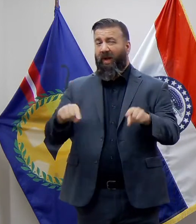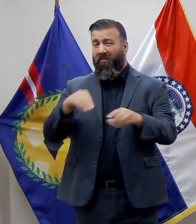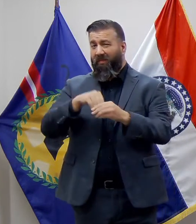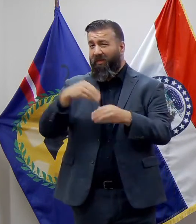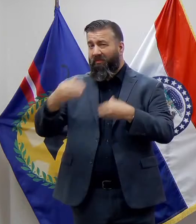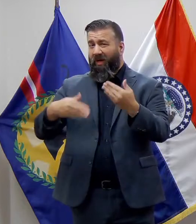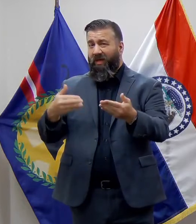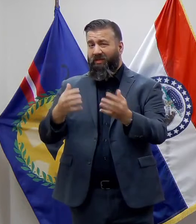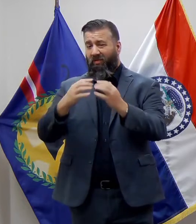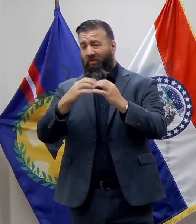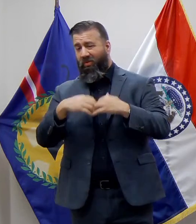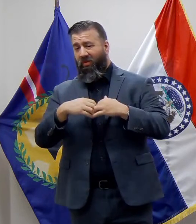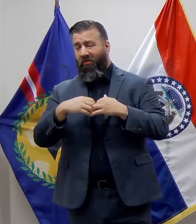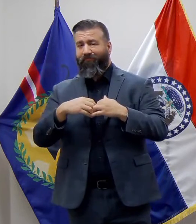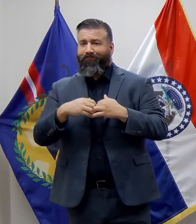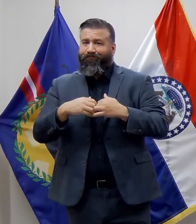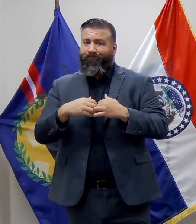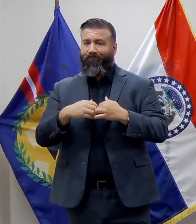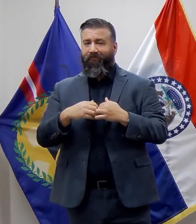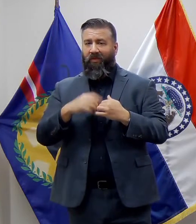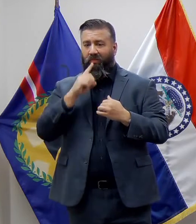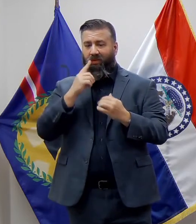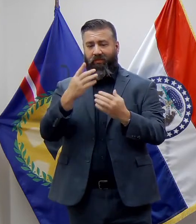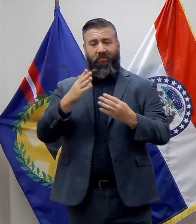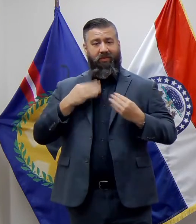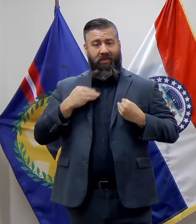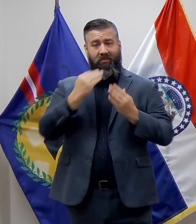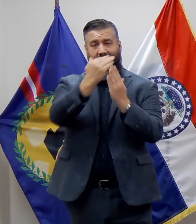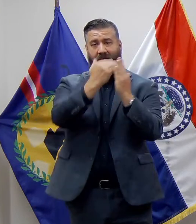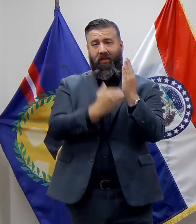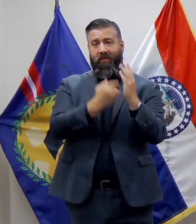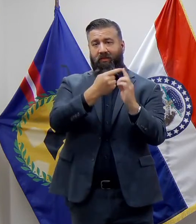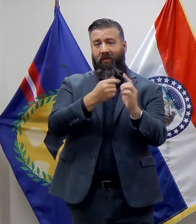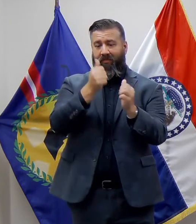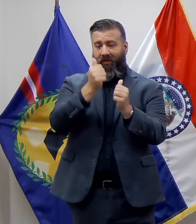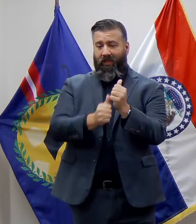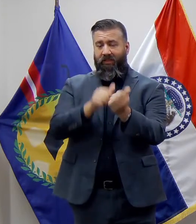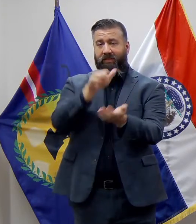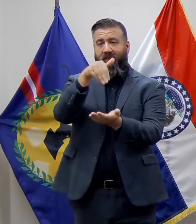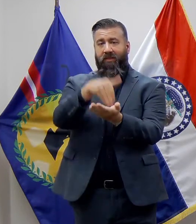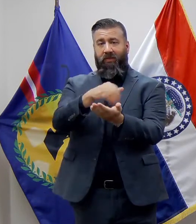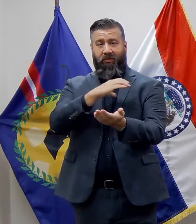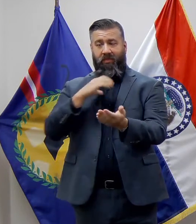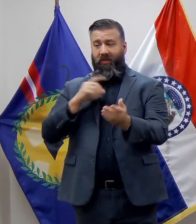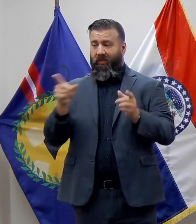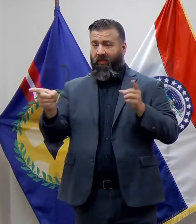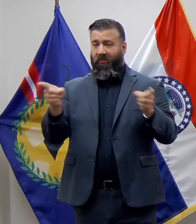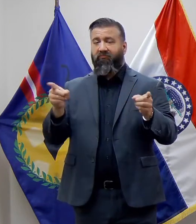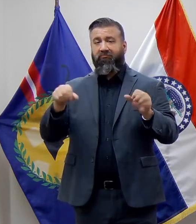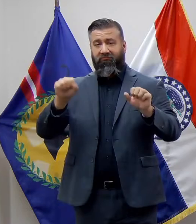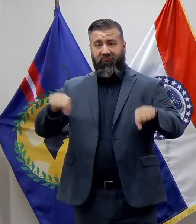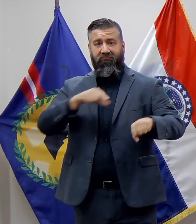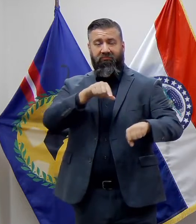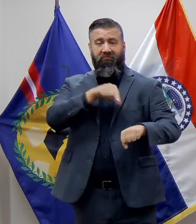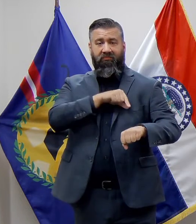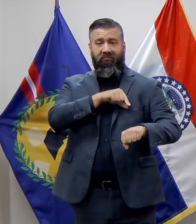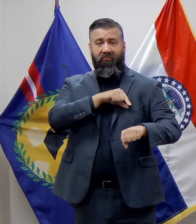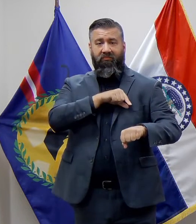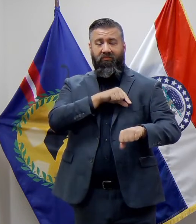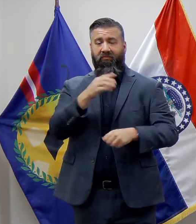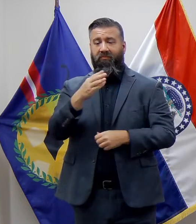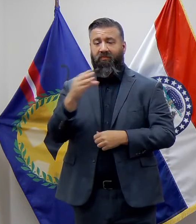certainly accepted the list coming from each central committee as being eligible,